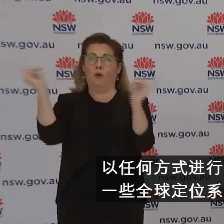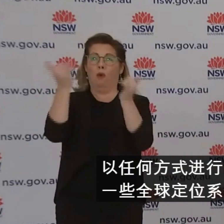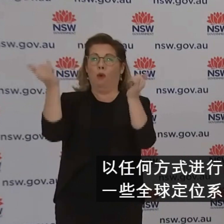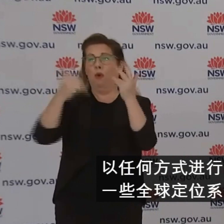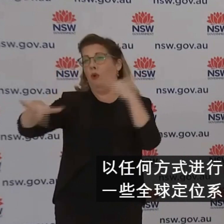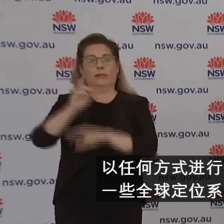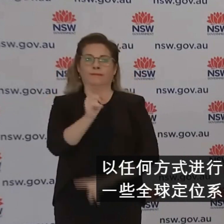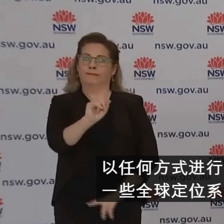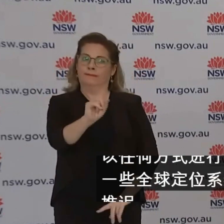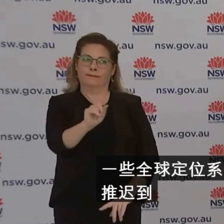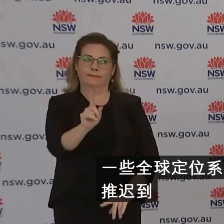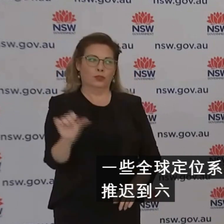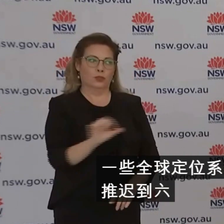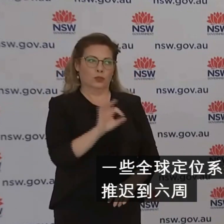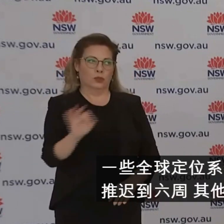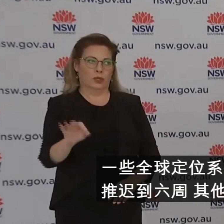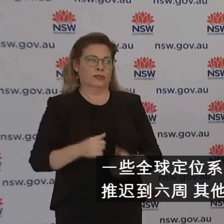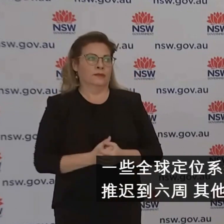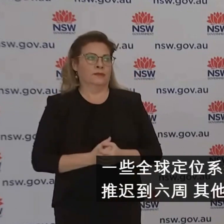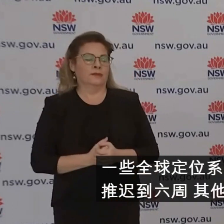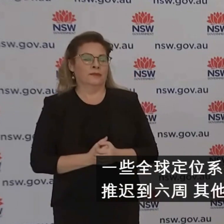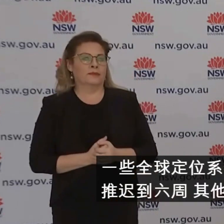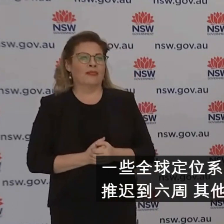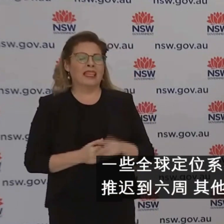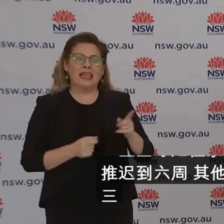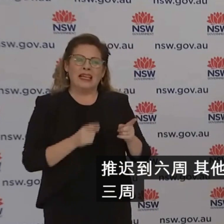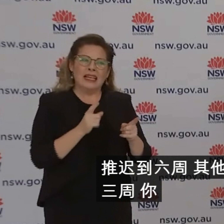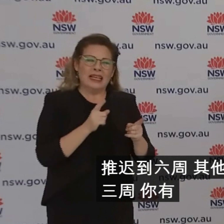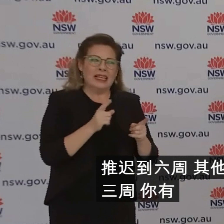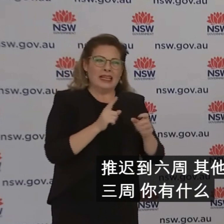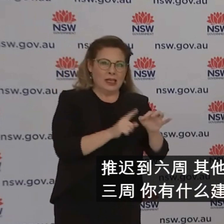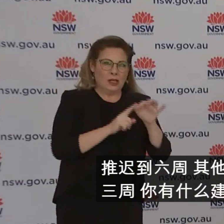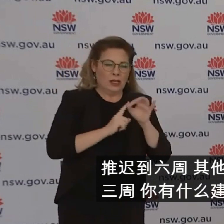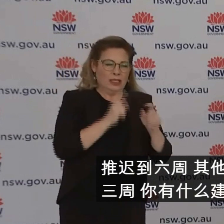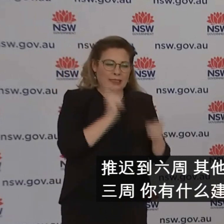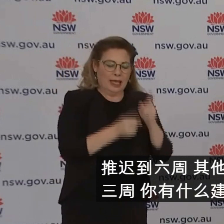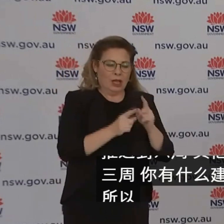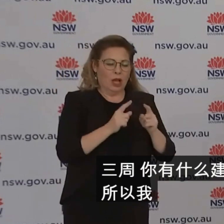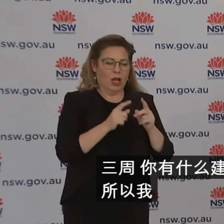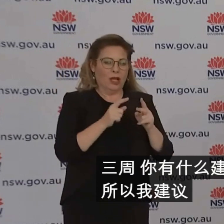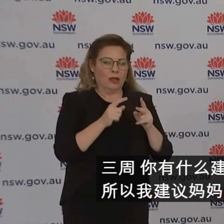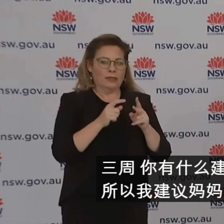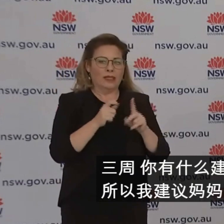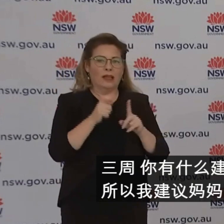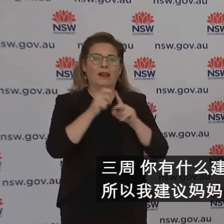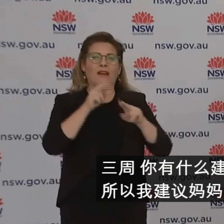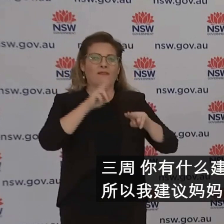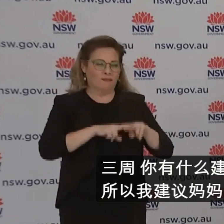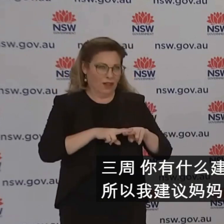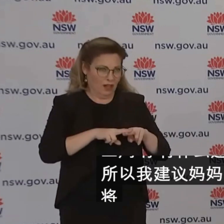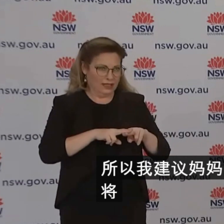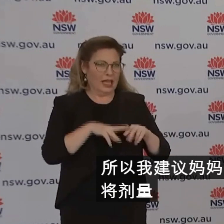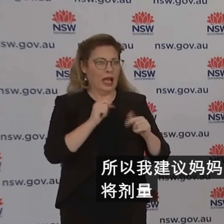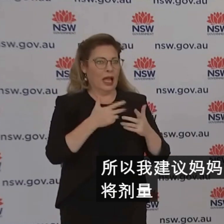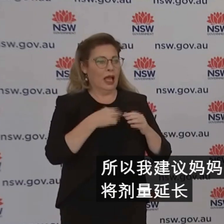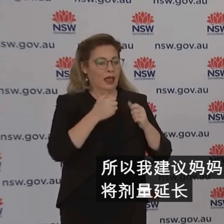are postponing second doses of Pfizer to 6 weeks. Others are doing it for 3 weeks. What do you recommend they should do? So I recommend at the moment that we